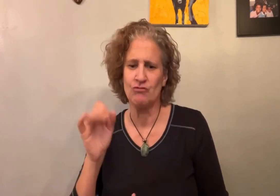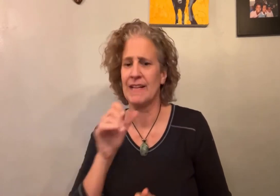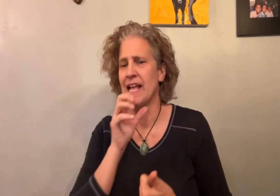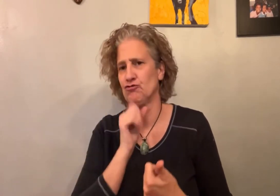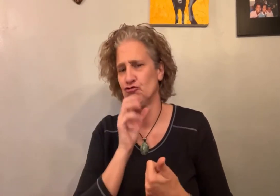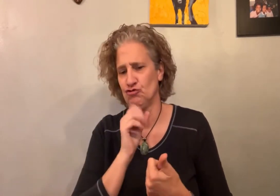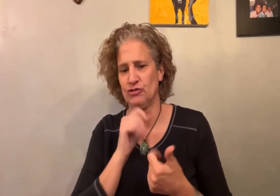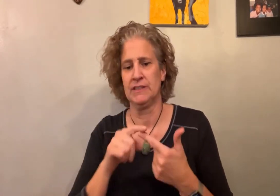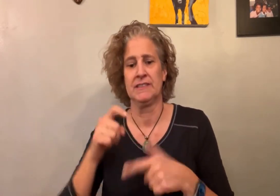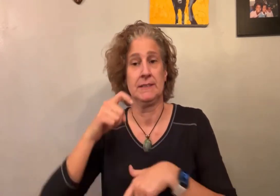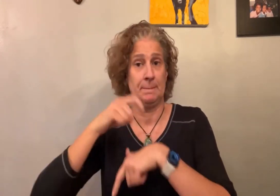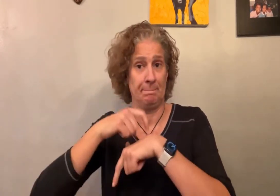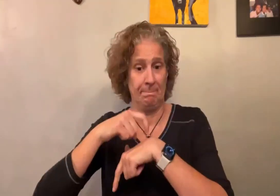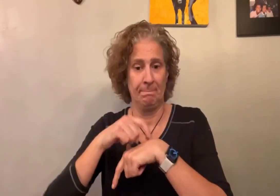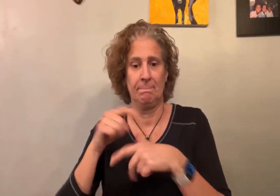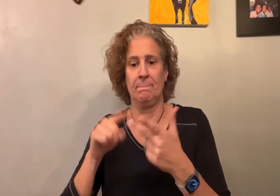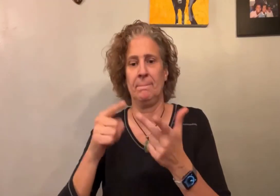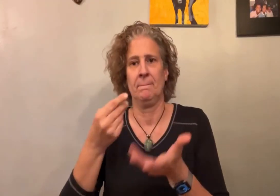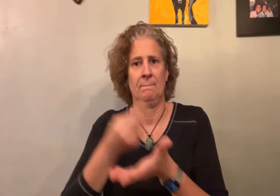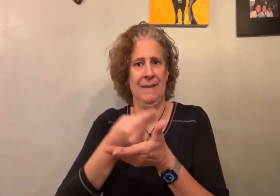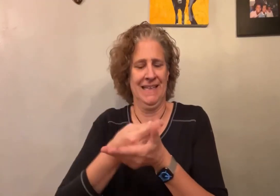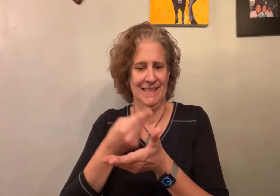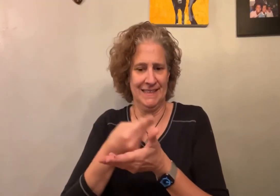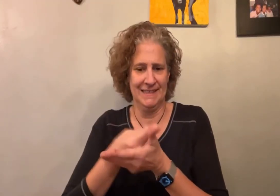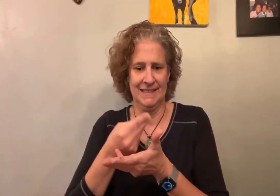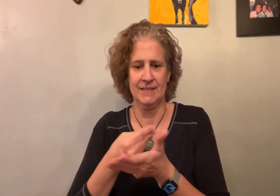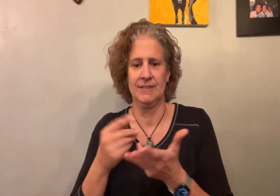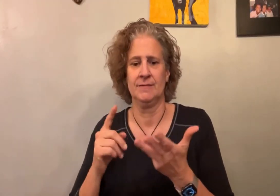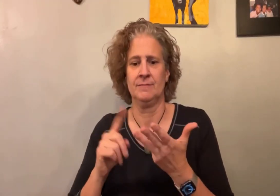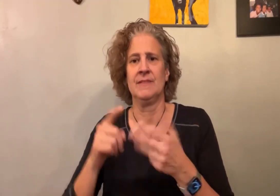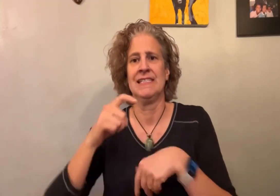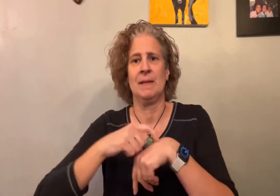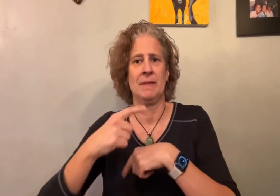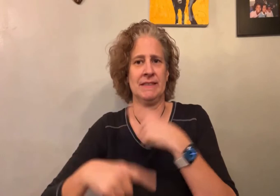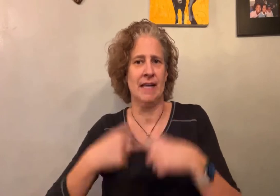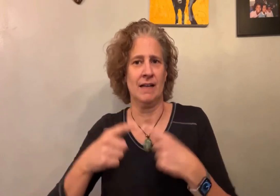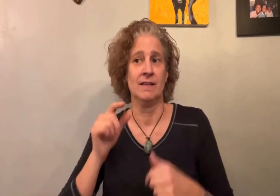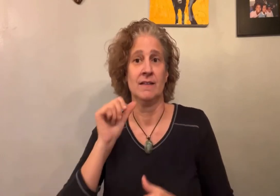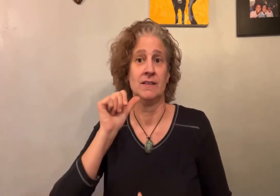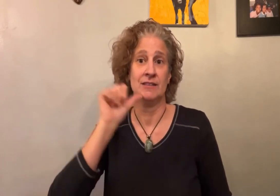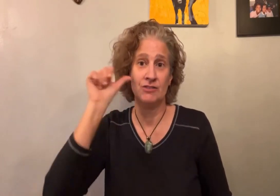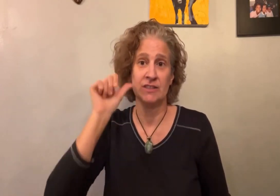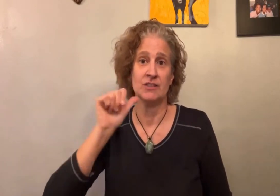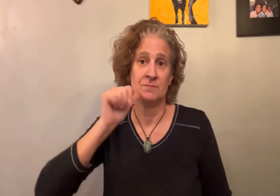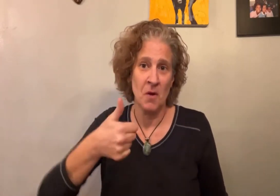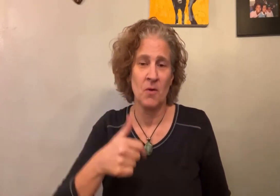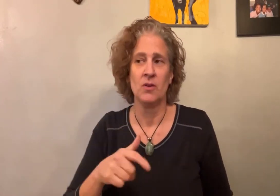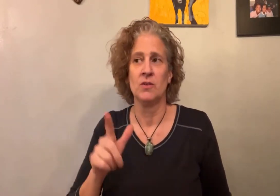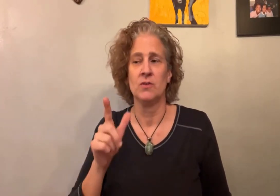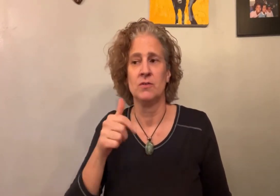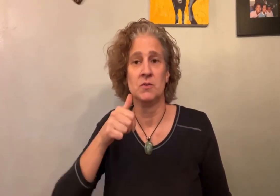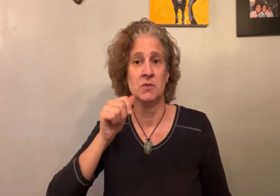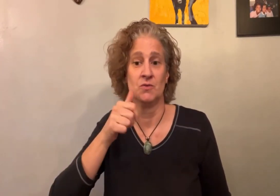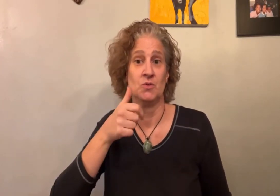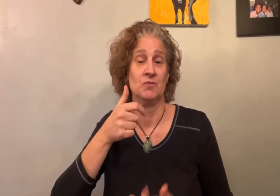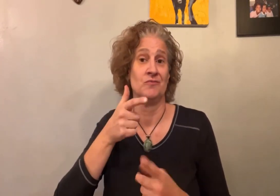We focus on very specific categories that we do a deeper dive in: categories of age, time concepts, money, and then